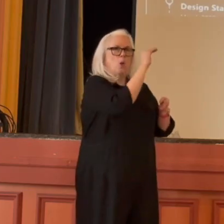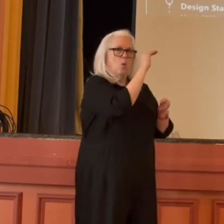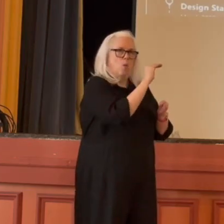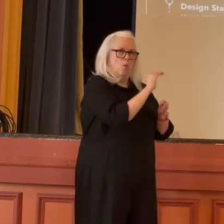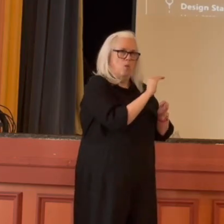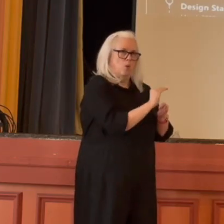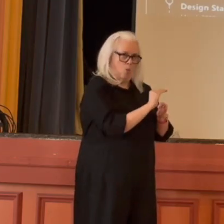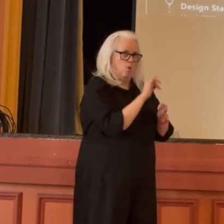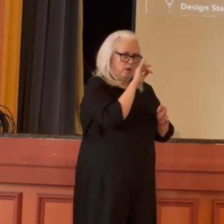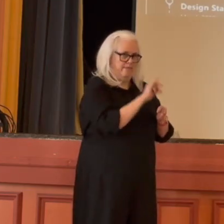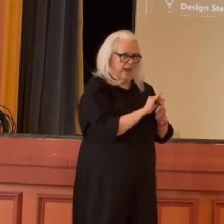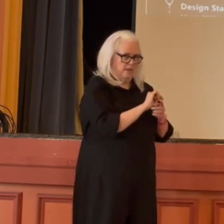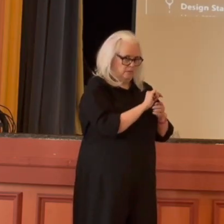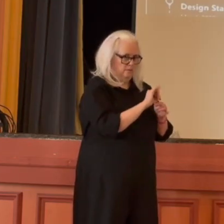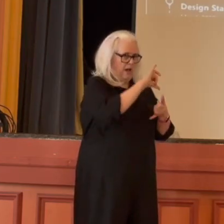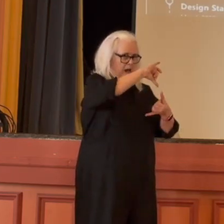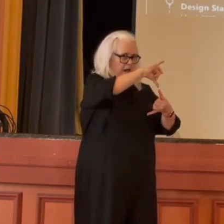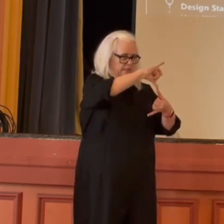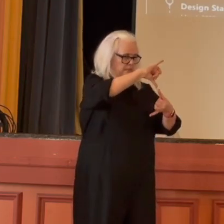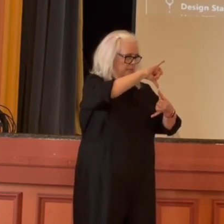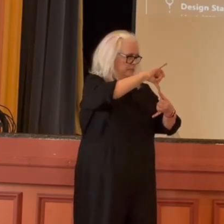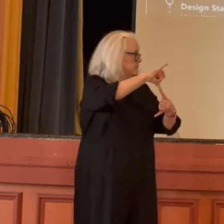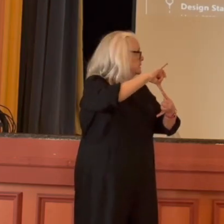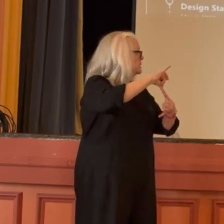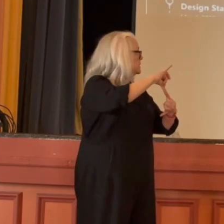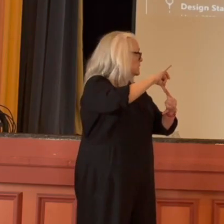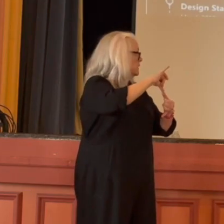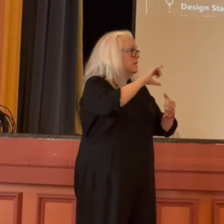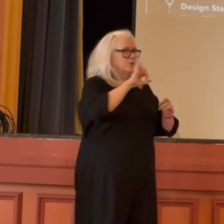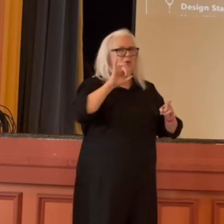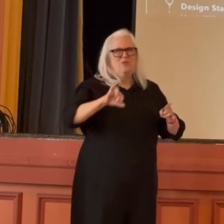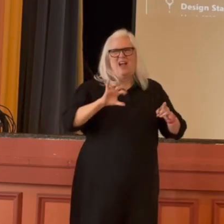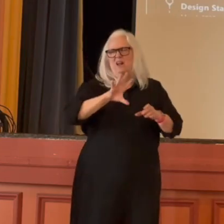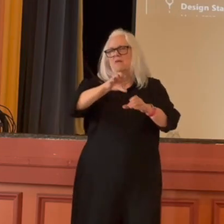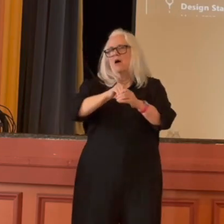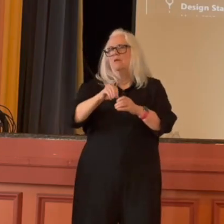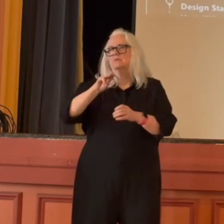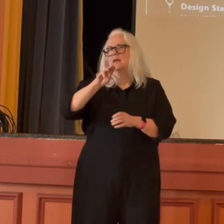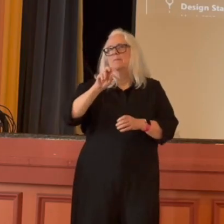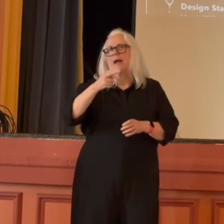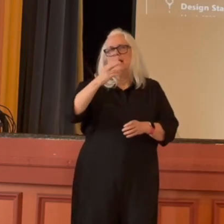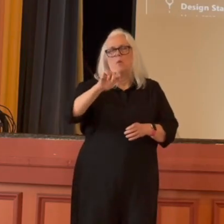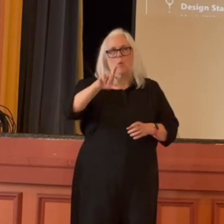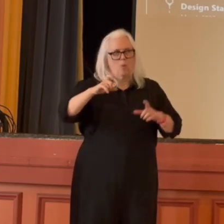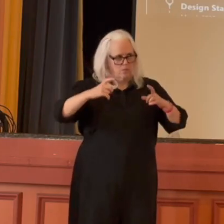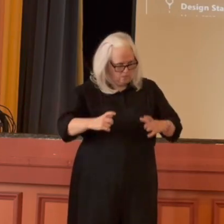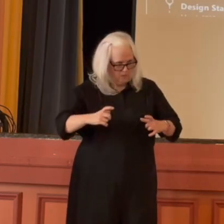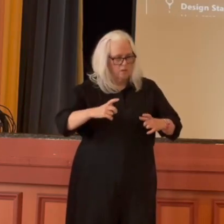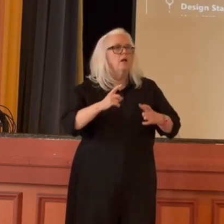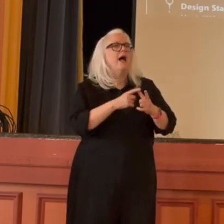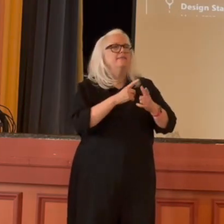manhole and then restoring the dam to orderly fashion.